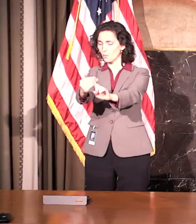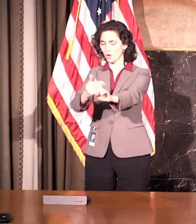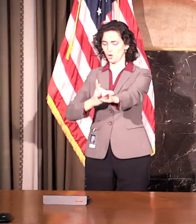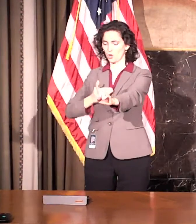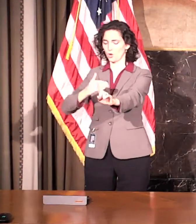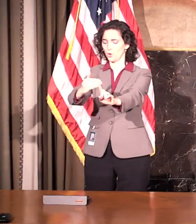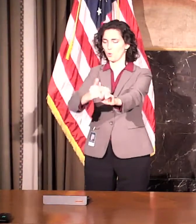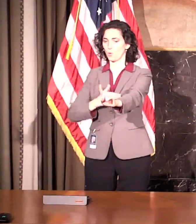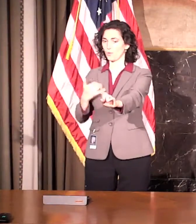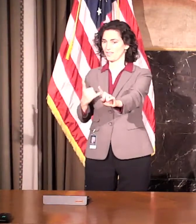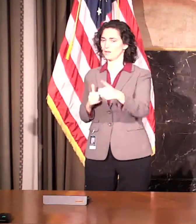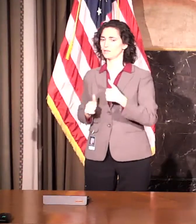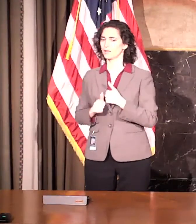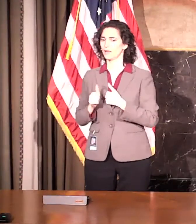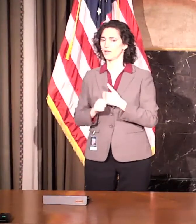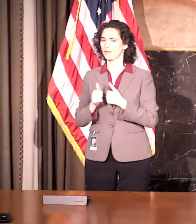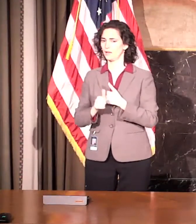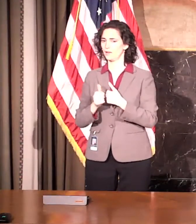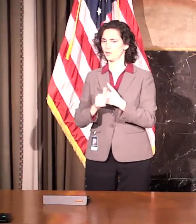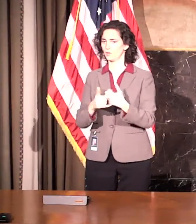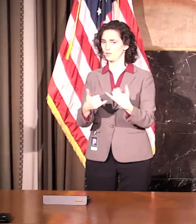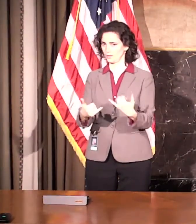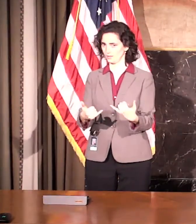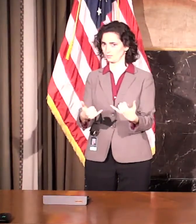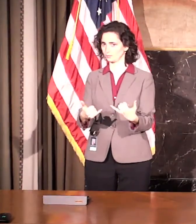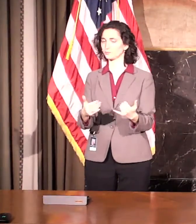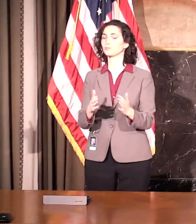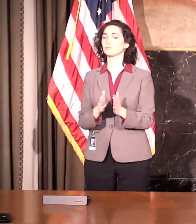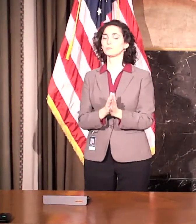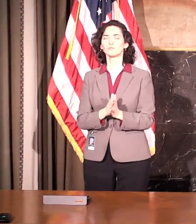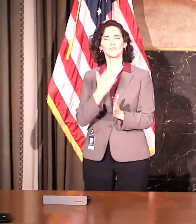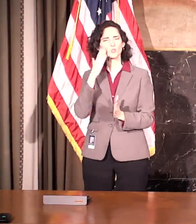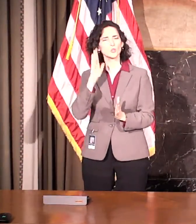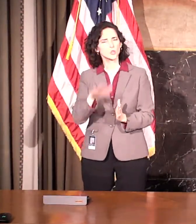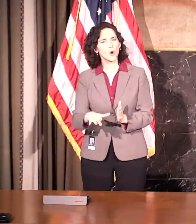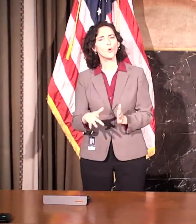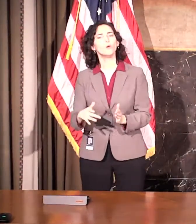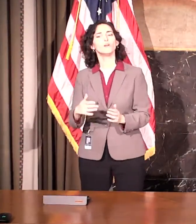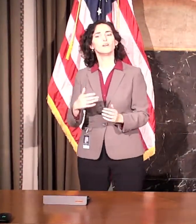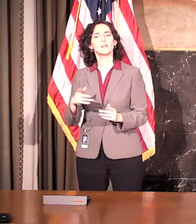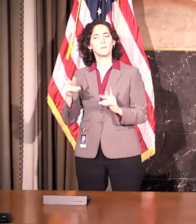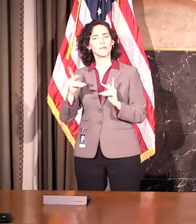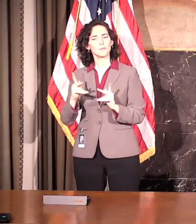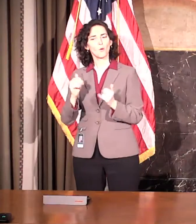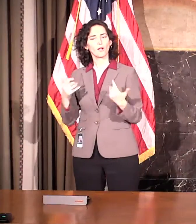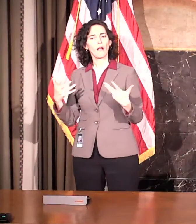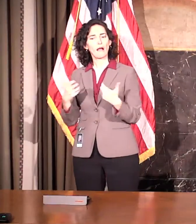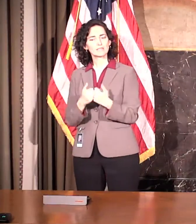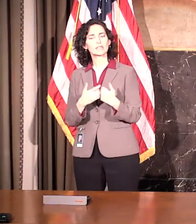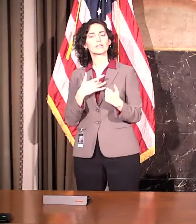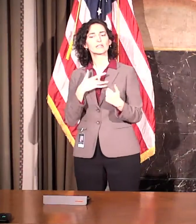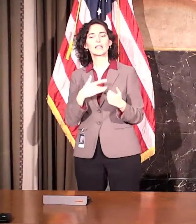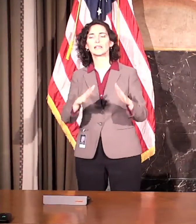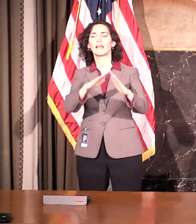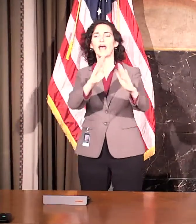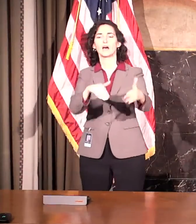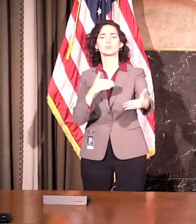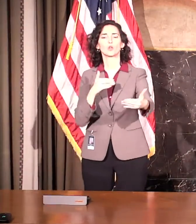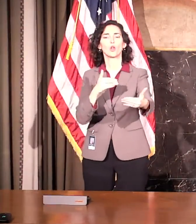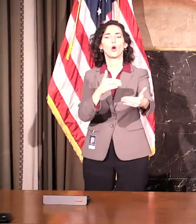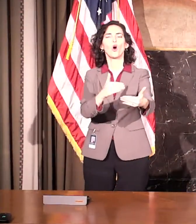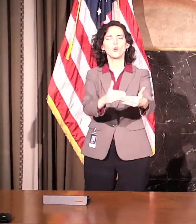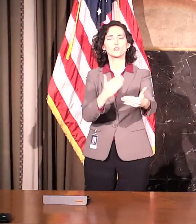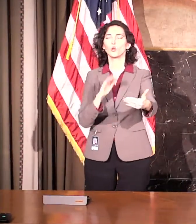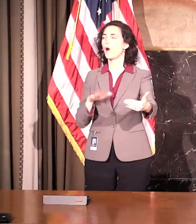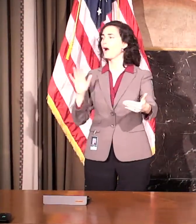and dangerous. And they say, the majority of your car accidents happen like a few blocks from your house. That's where we find ourselves right now.